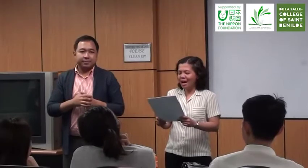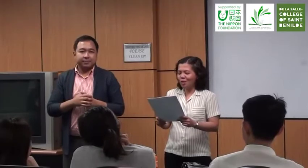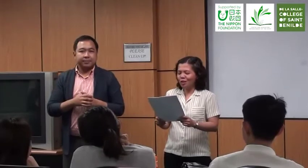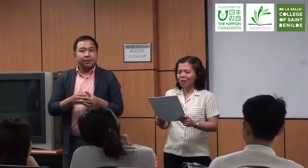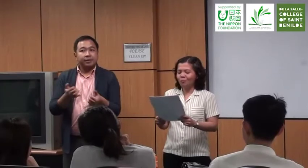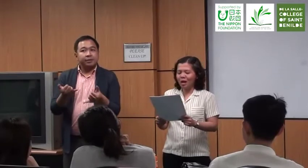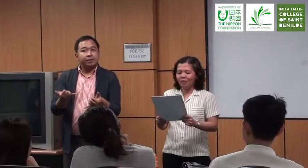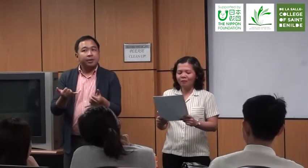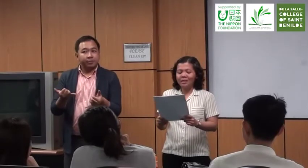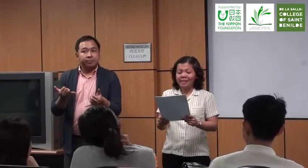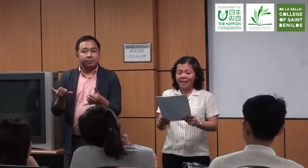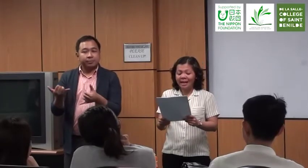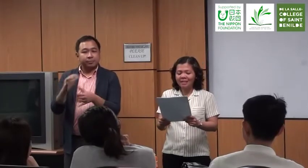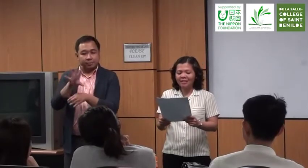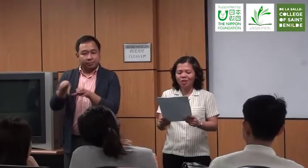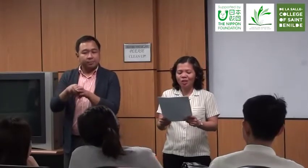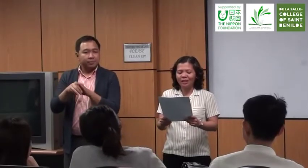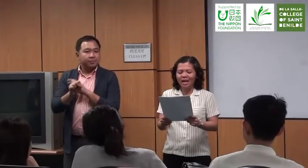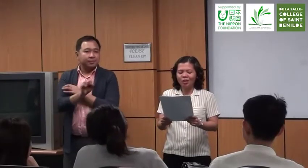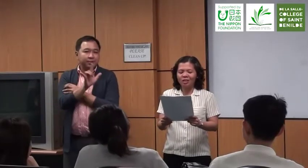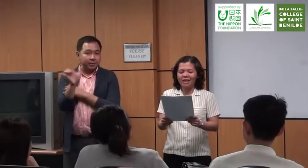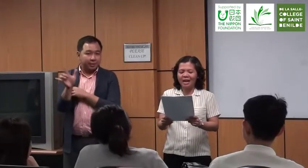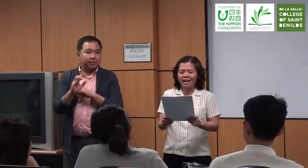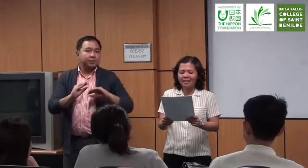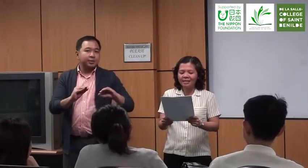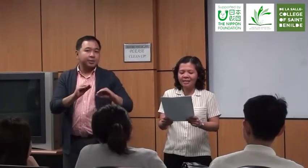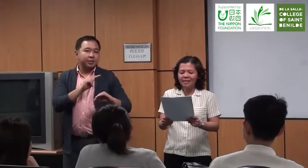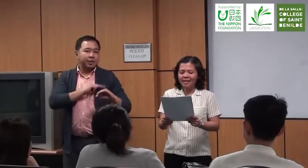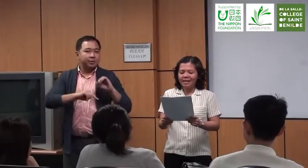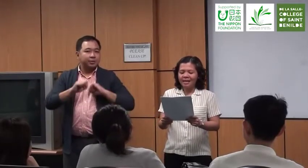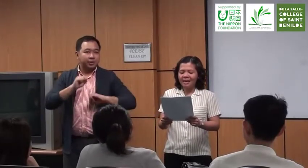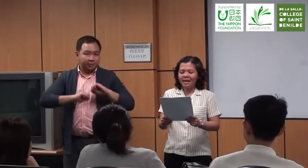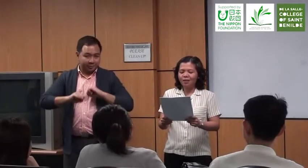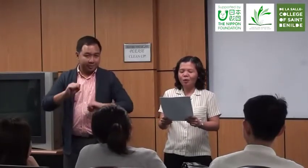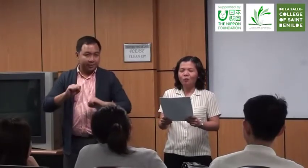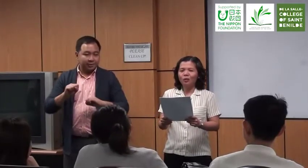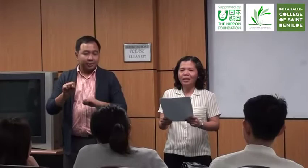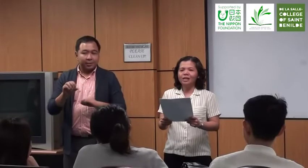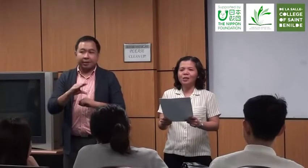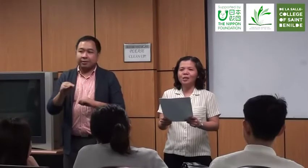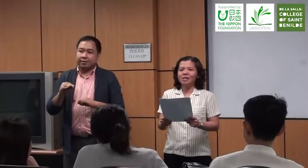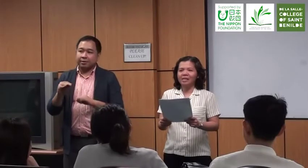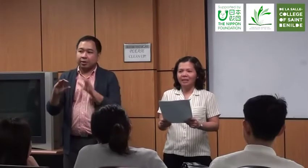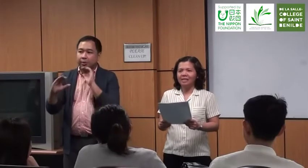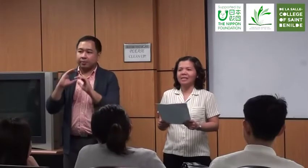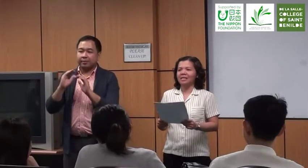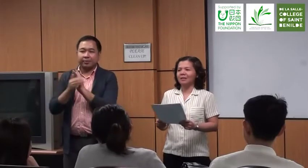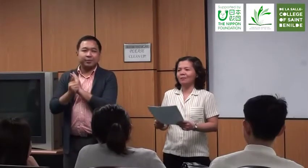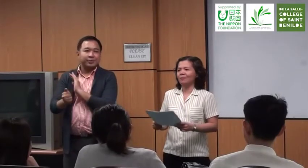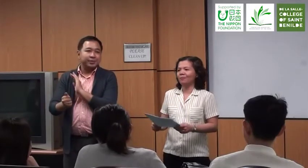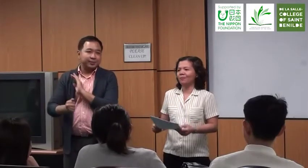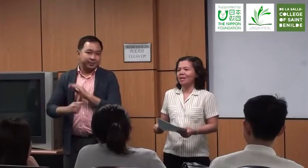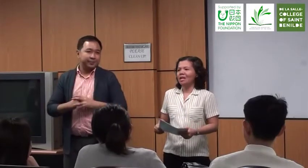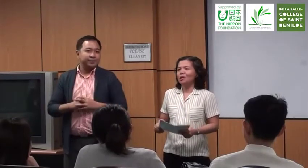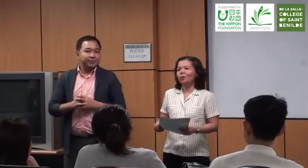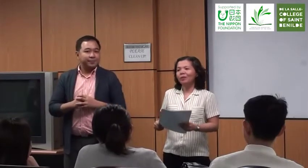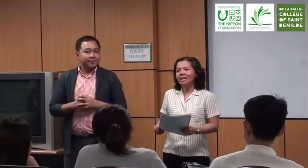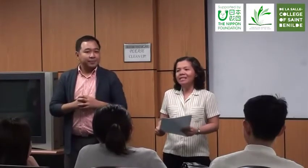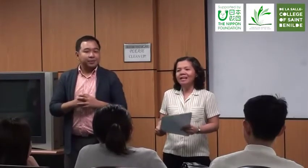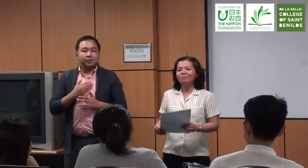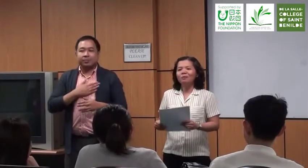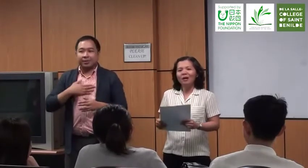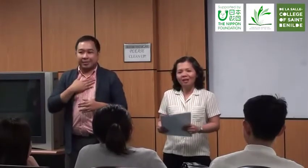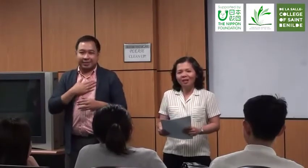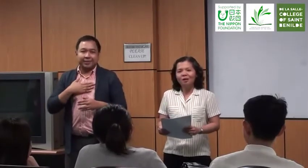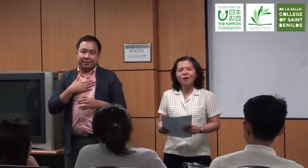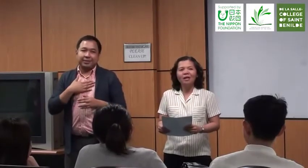And now she's part of SDS teaching natural science and communication skills. So